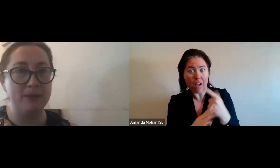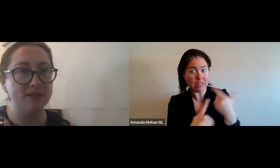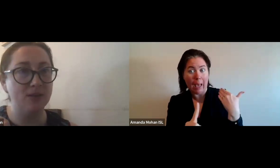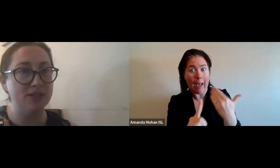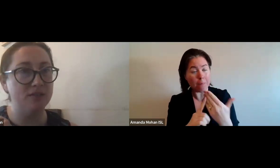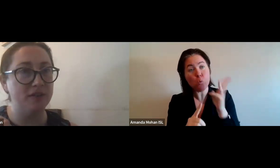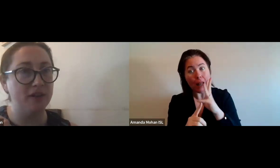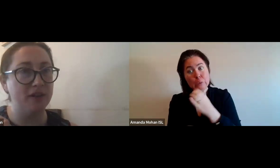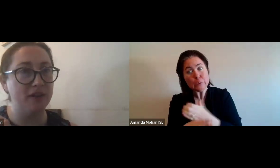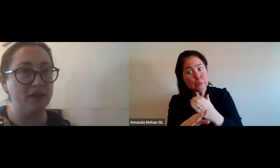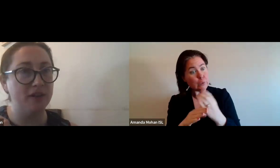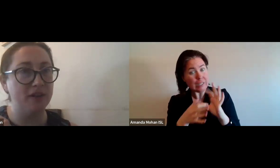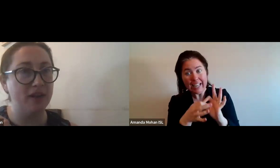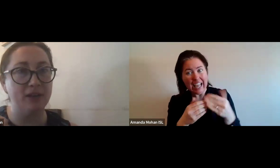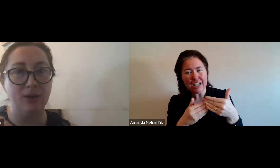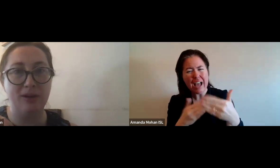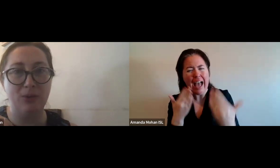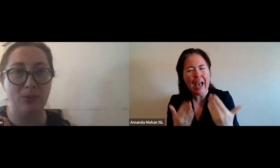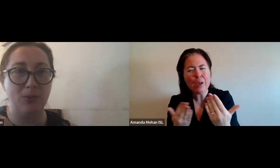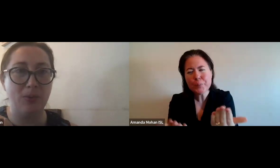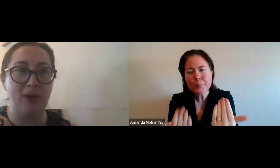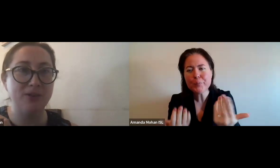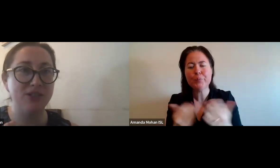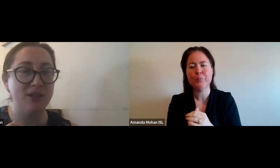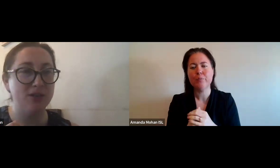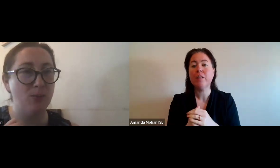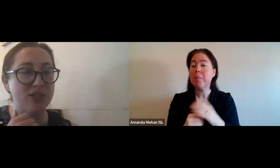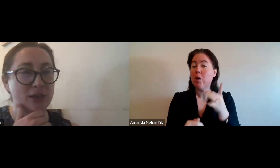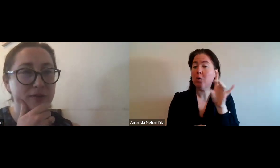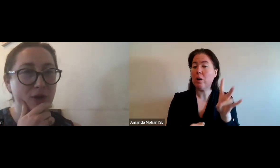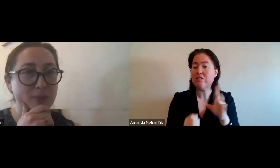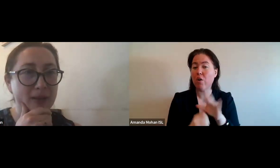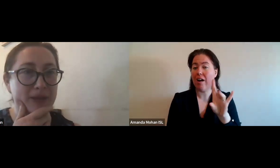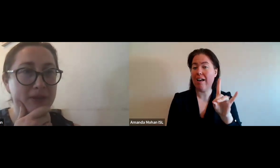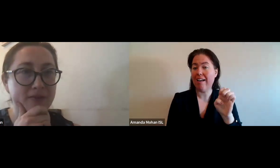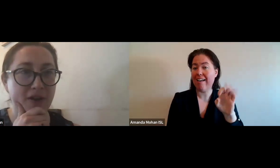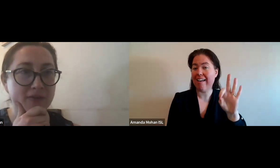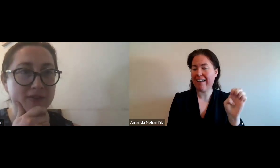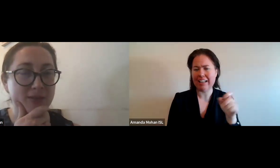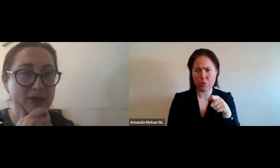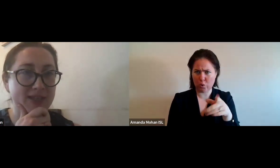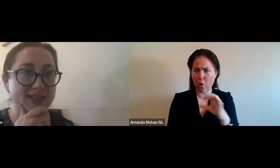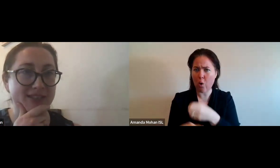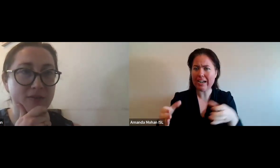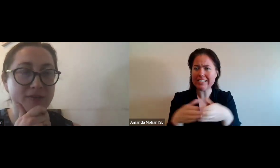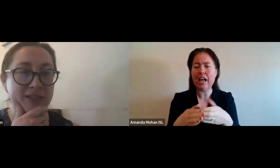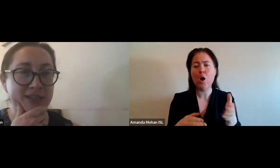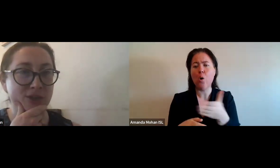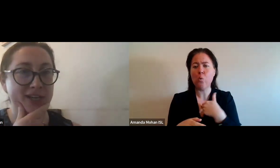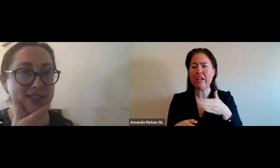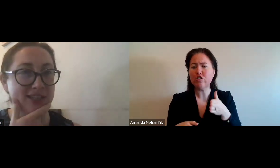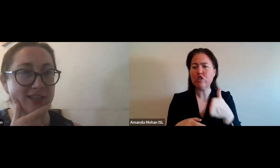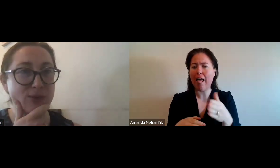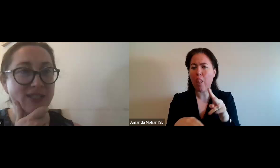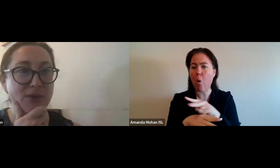Yeah, so maybe that's a question for Hege about how did We Shall Overcome get people involved in the process